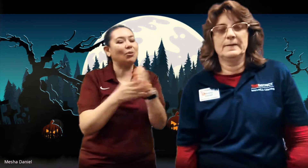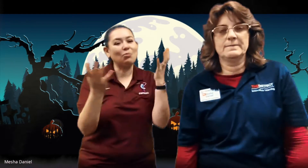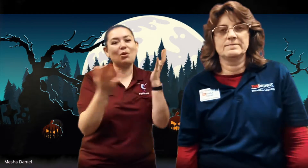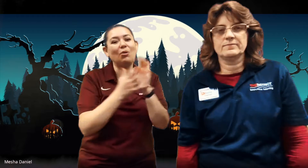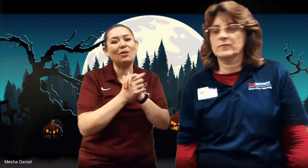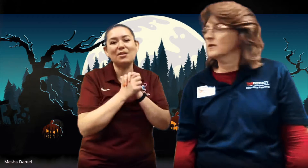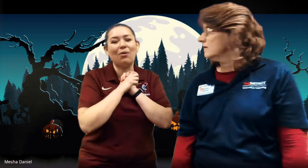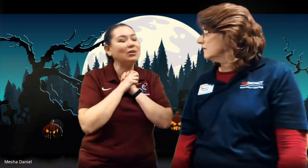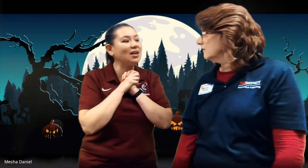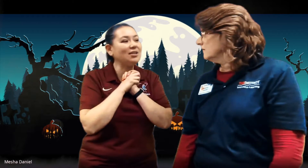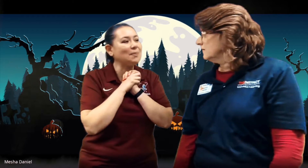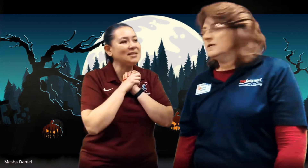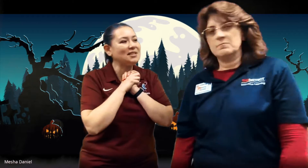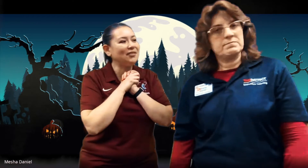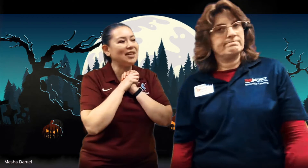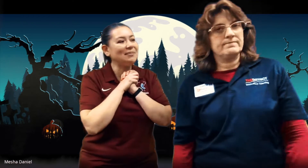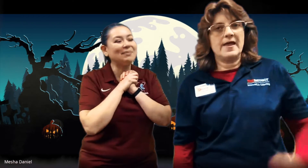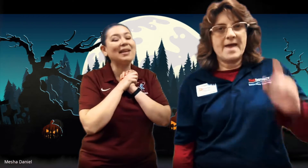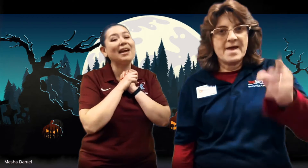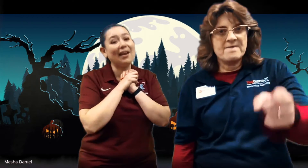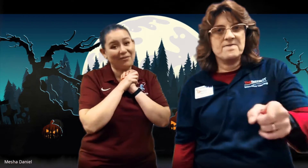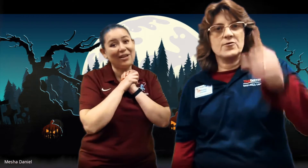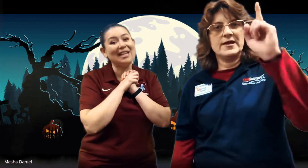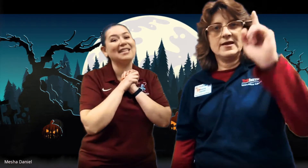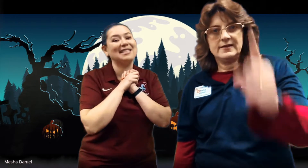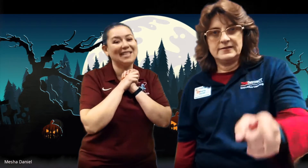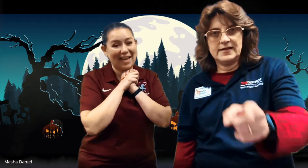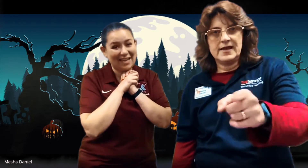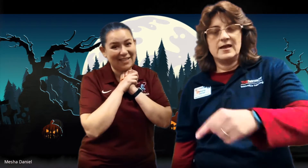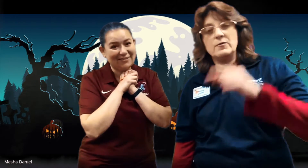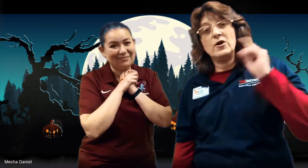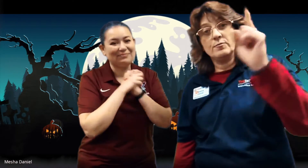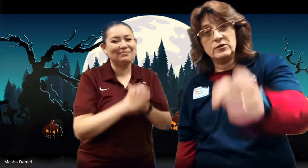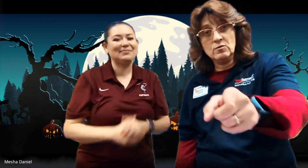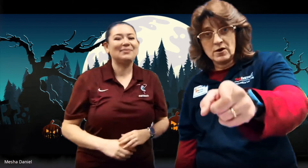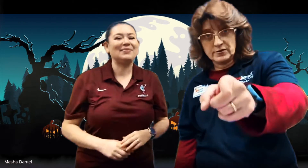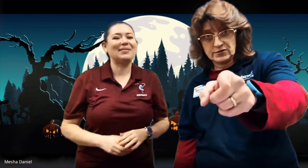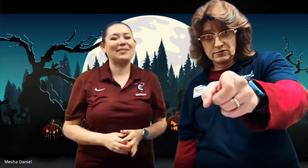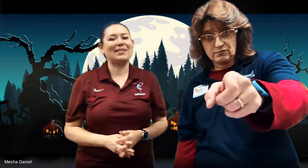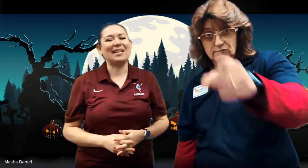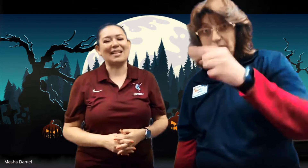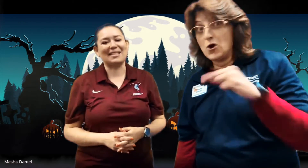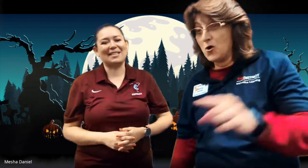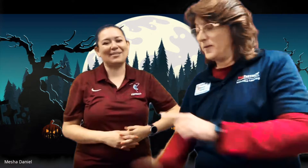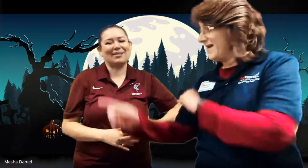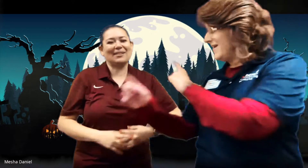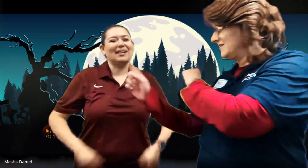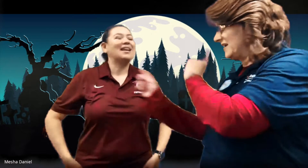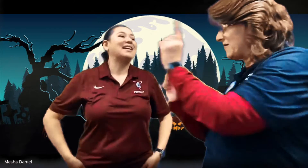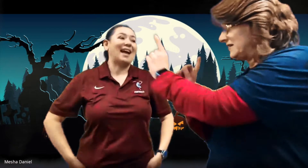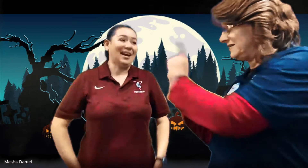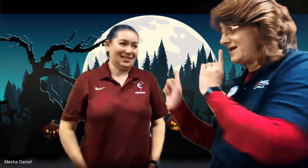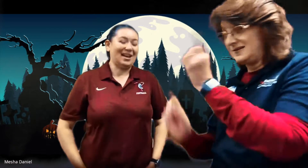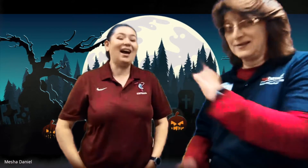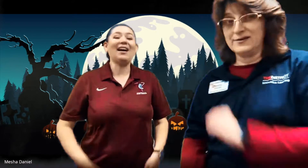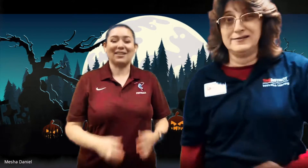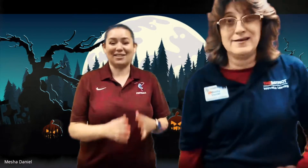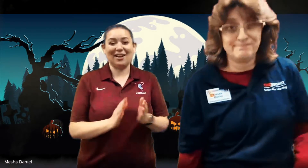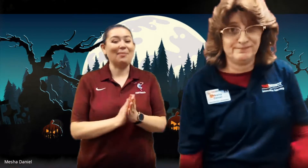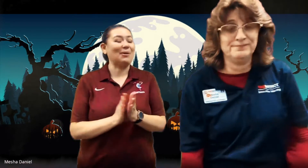we're always holding on to positivity. Every day. And we hope you are, too. Yes. We hope. Hey, you see how I did that? Yeah, I did good that? Job. Mm-hmm. Oh,